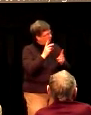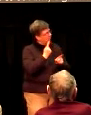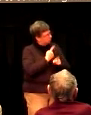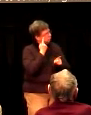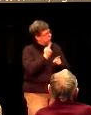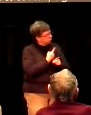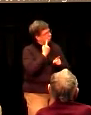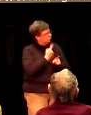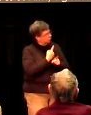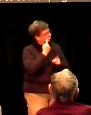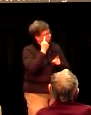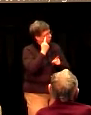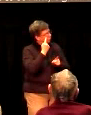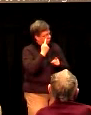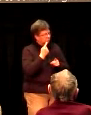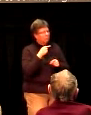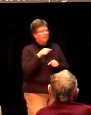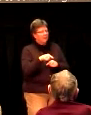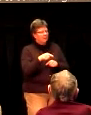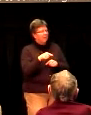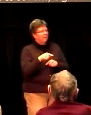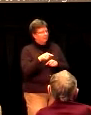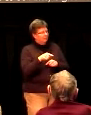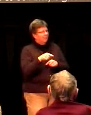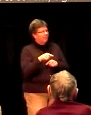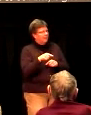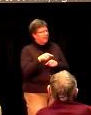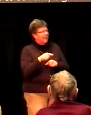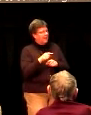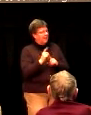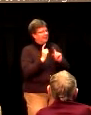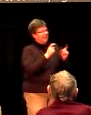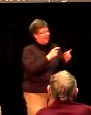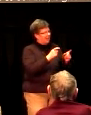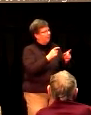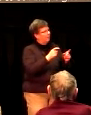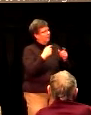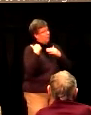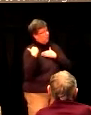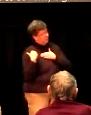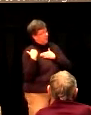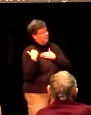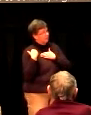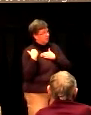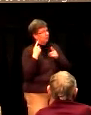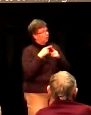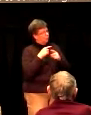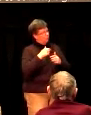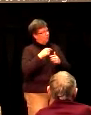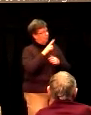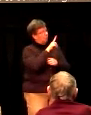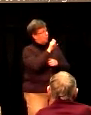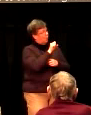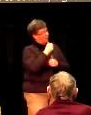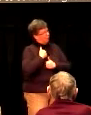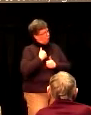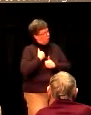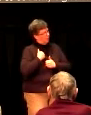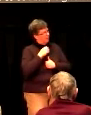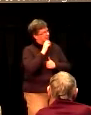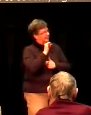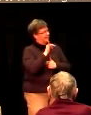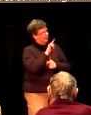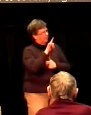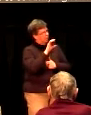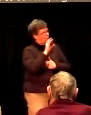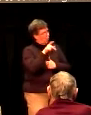regularly. And so they turned over the weather reporting task to the U.S. Army Signal Corps.